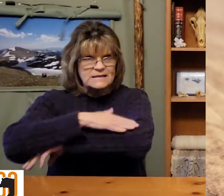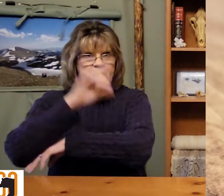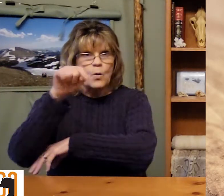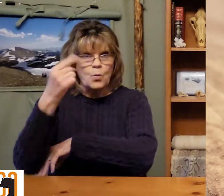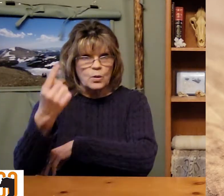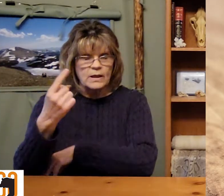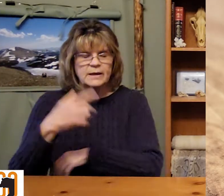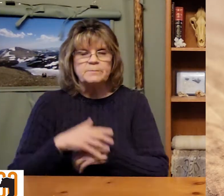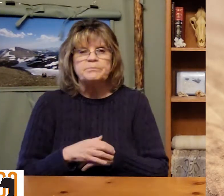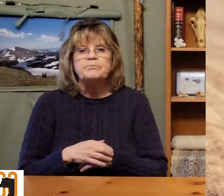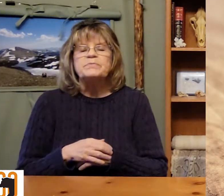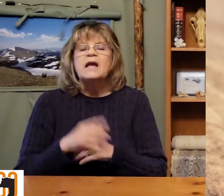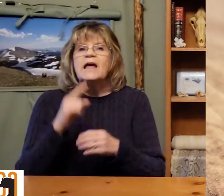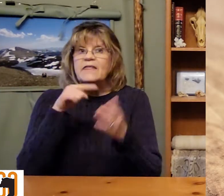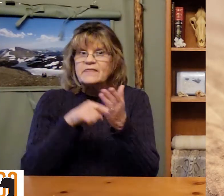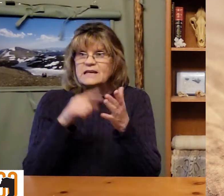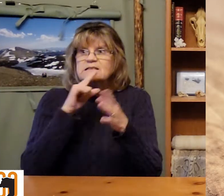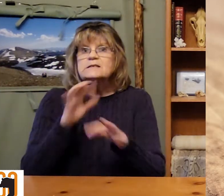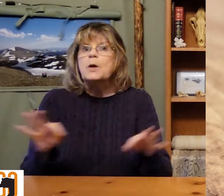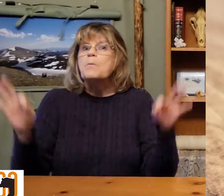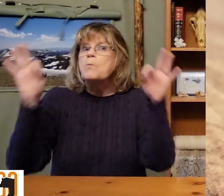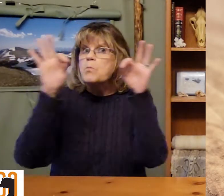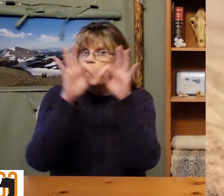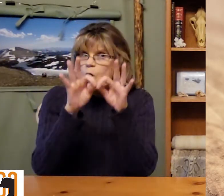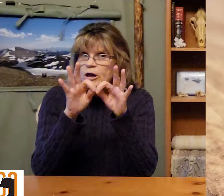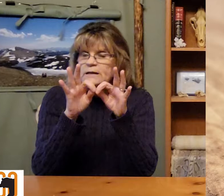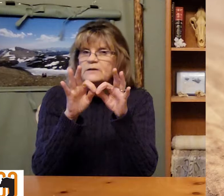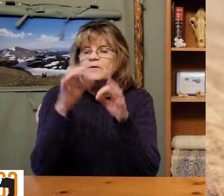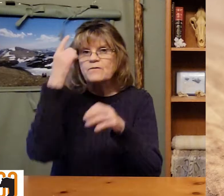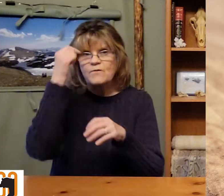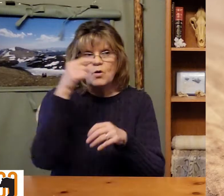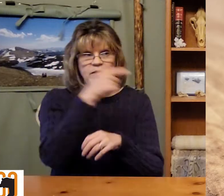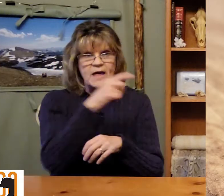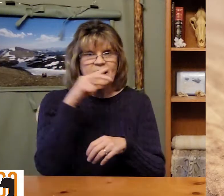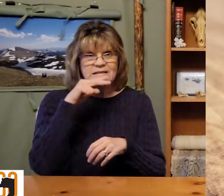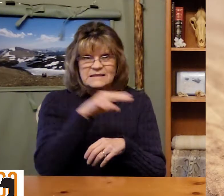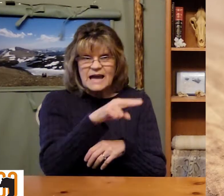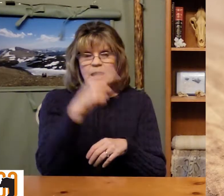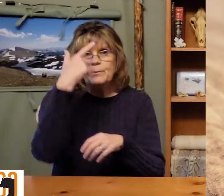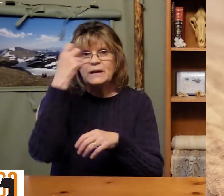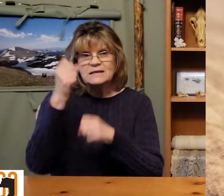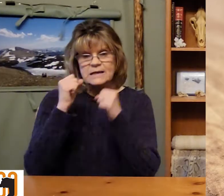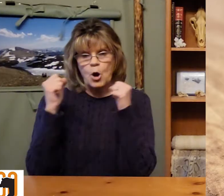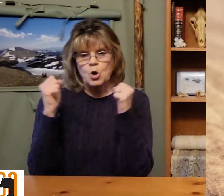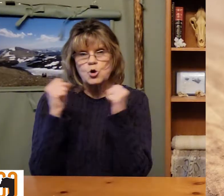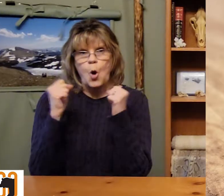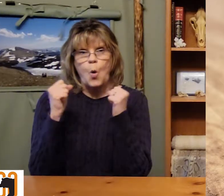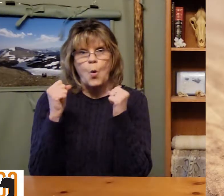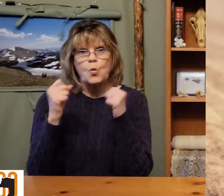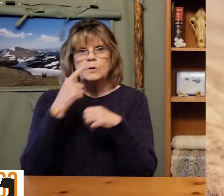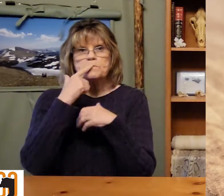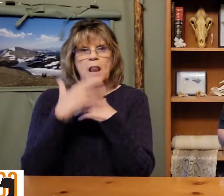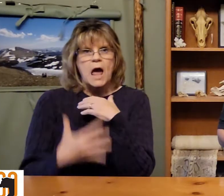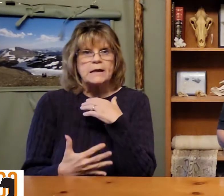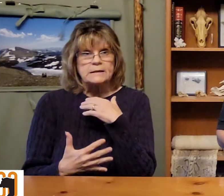And this is a very important adaptation for them, because they are cold-blooded.